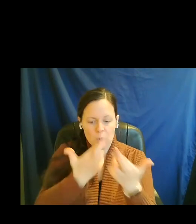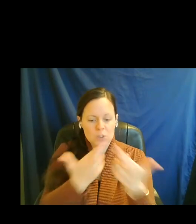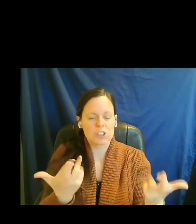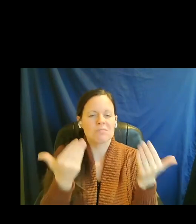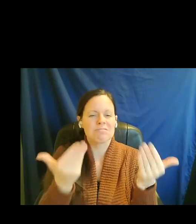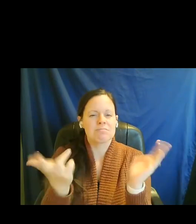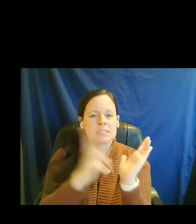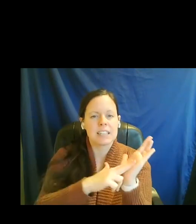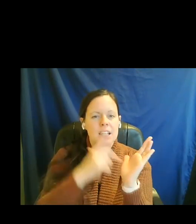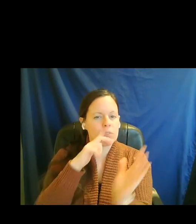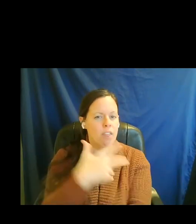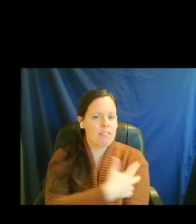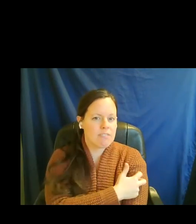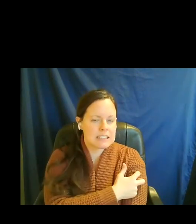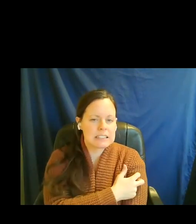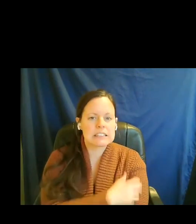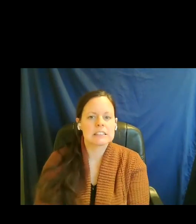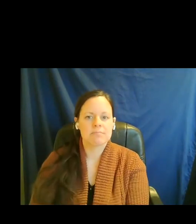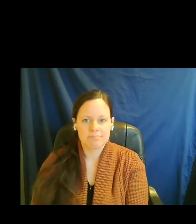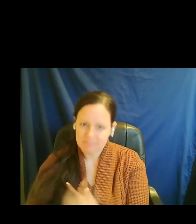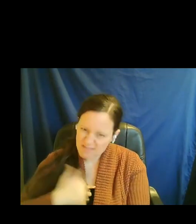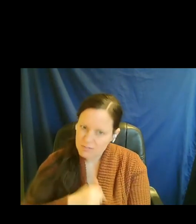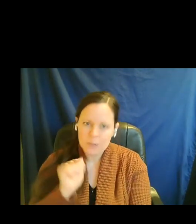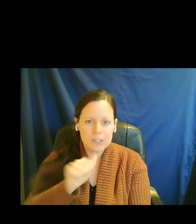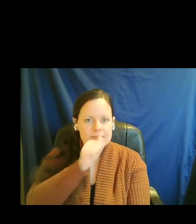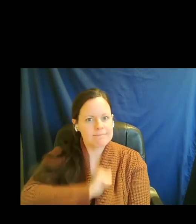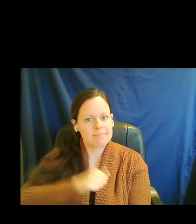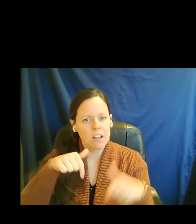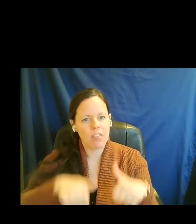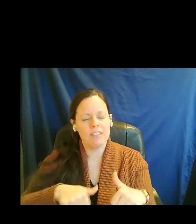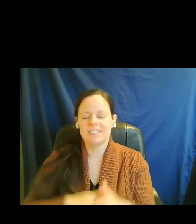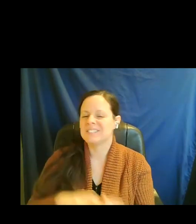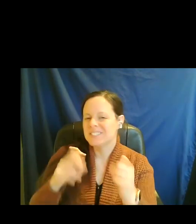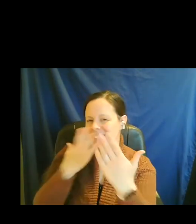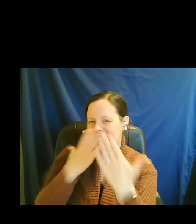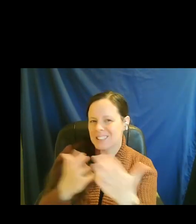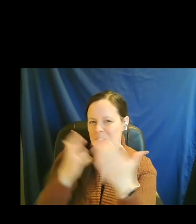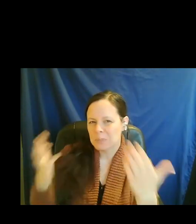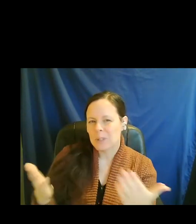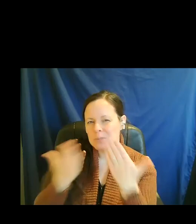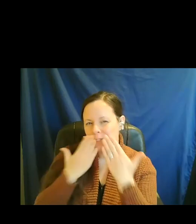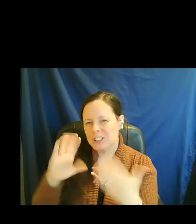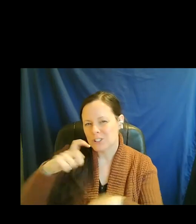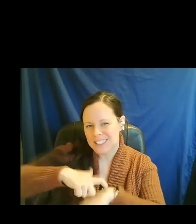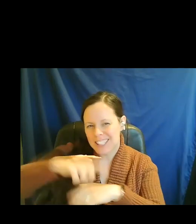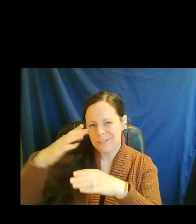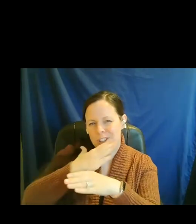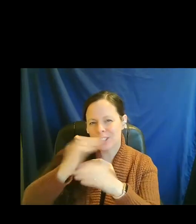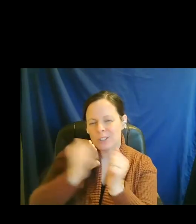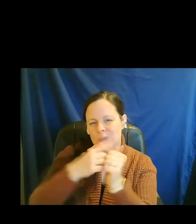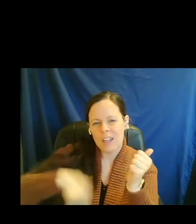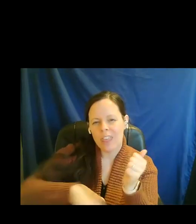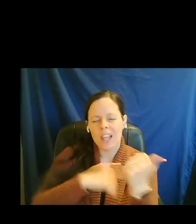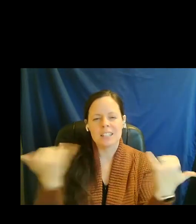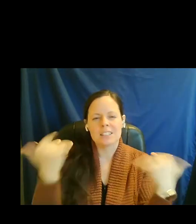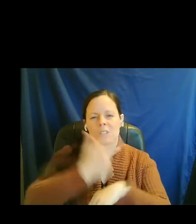vaccine. We got this. Well, thank you so much. We appreciate your time and sharing some of it with us today. Please